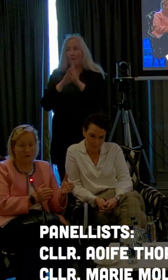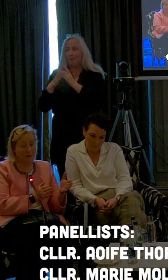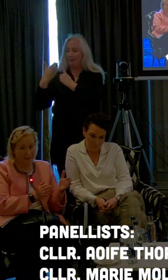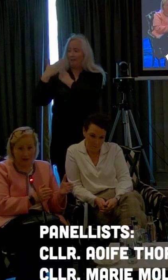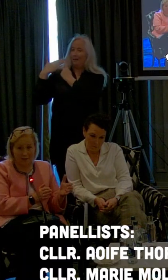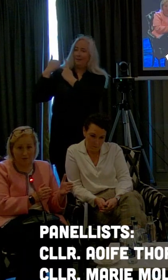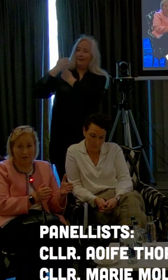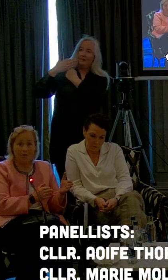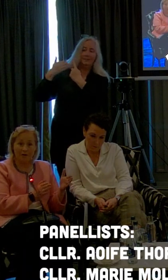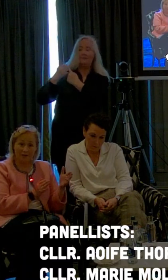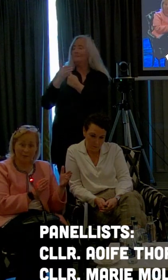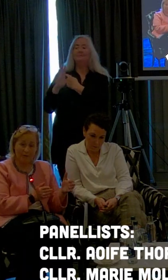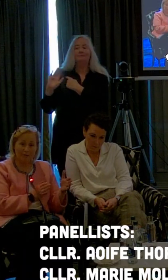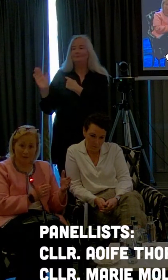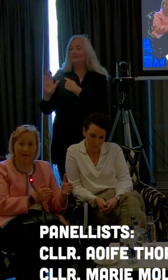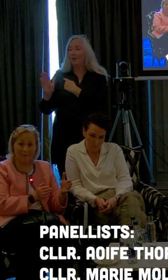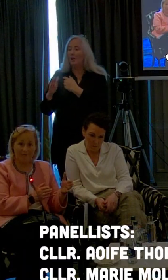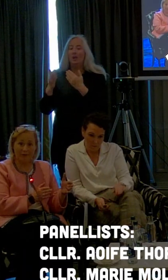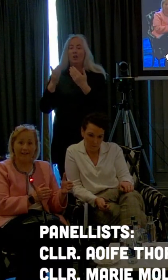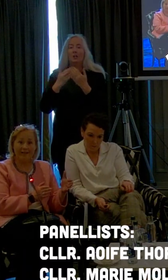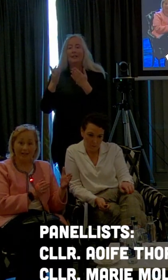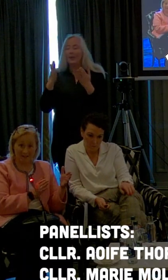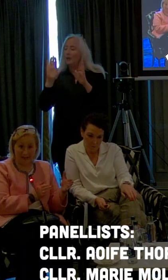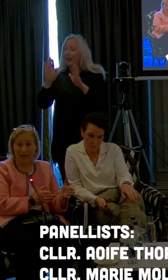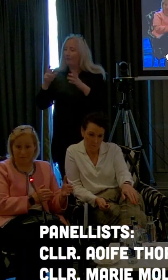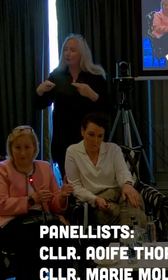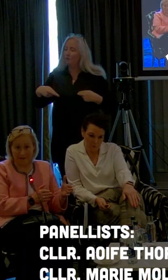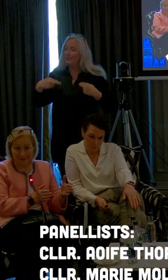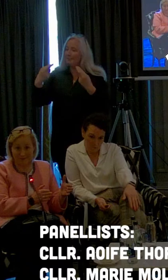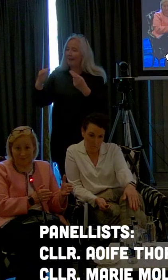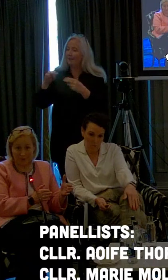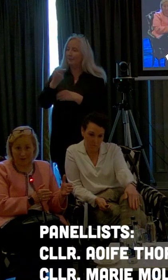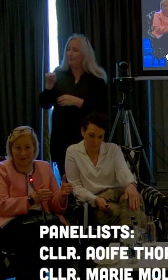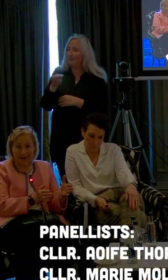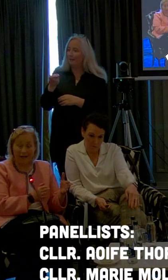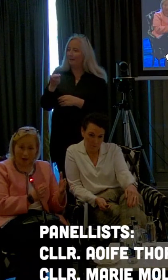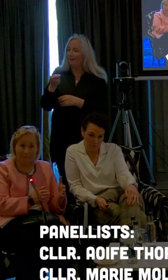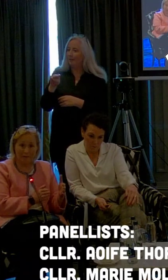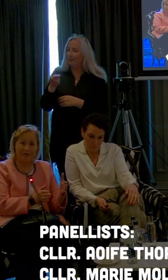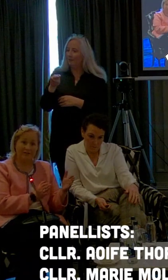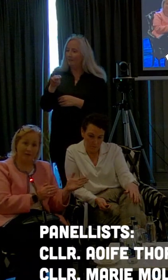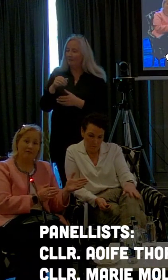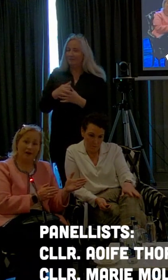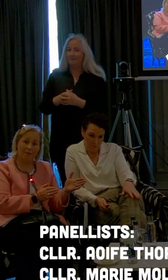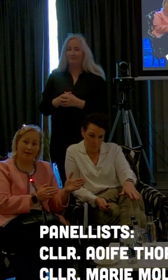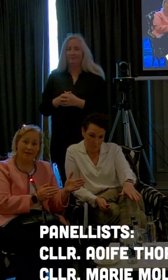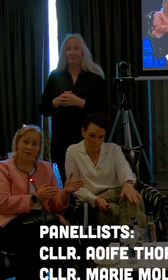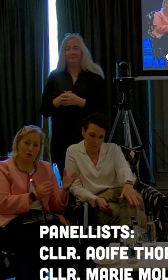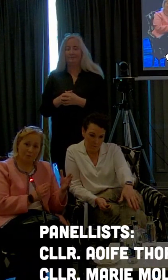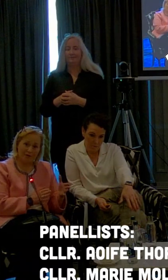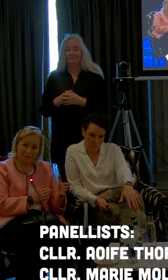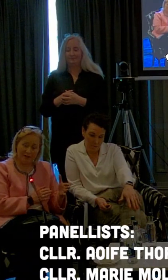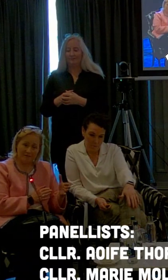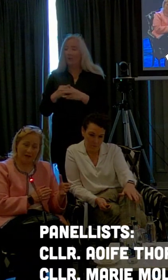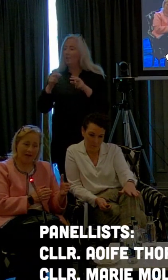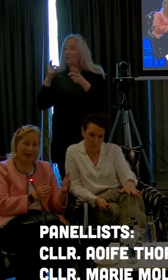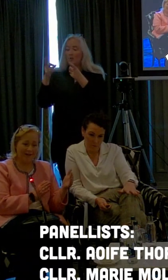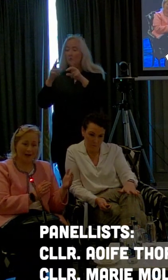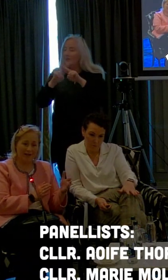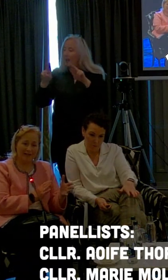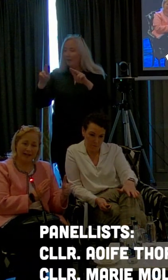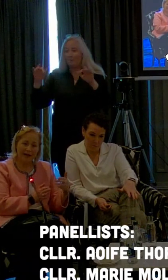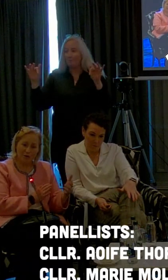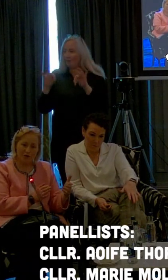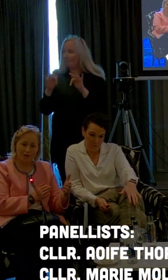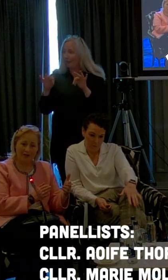heel of thorn, they might argue with you, but I think people respect people that stand for things, okay, and not people that flip flop. So don't be afraid of that,